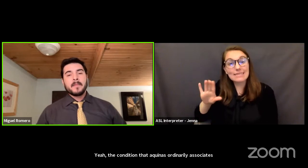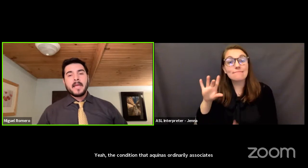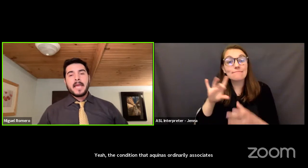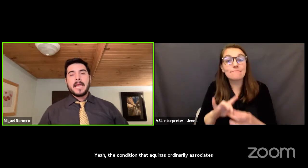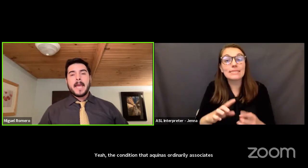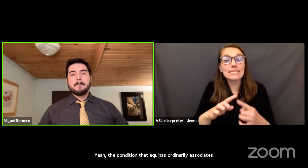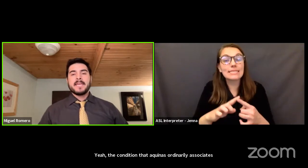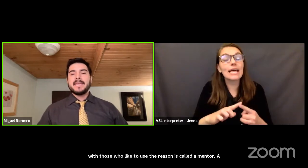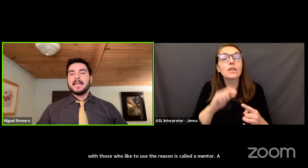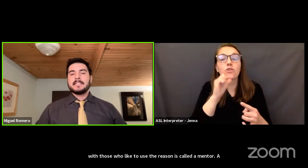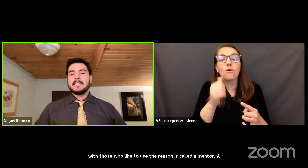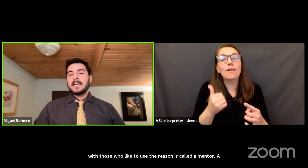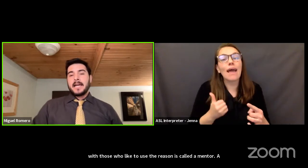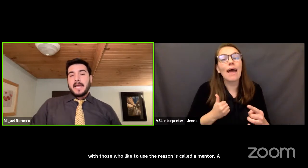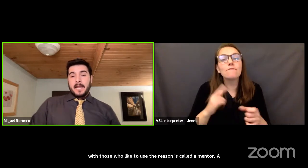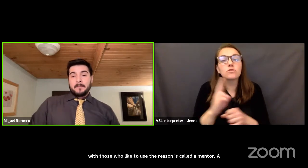amentia,